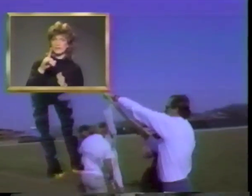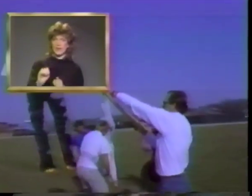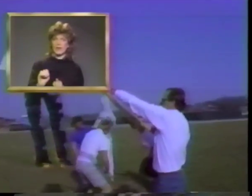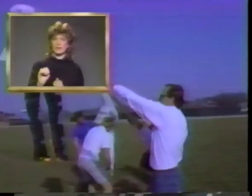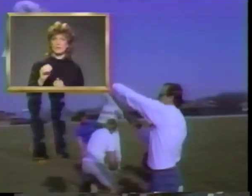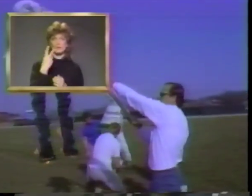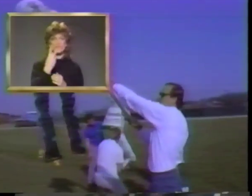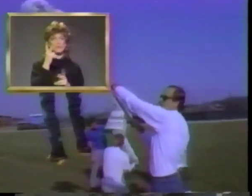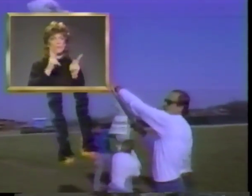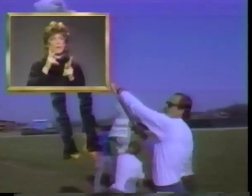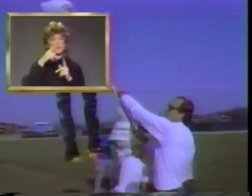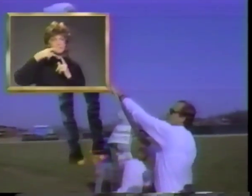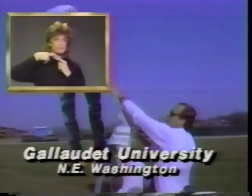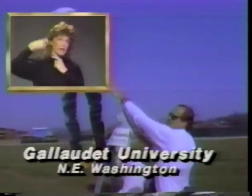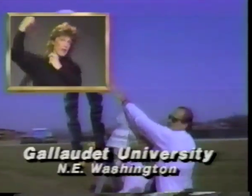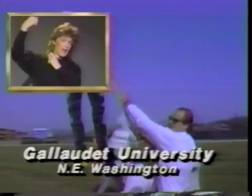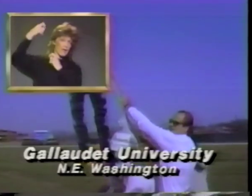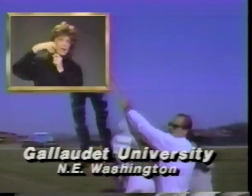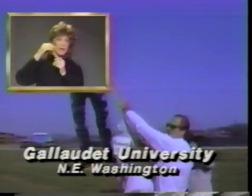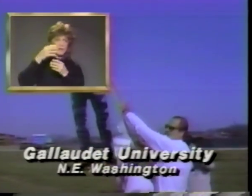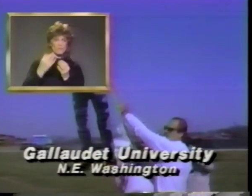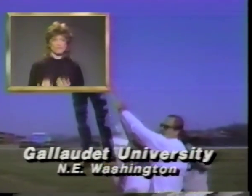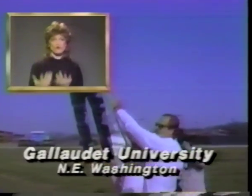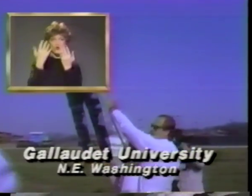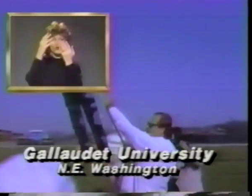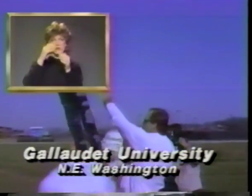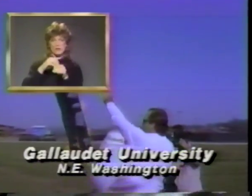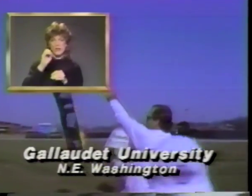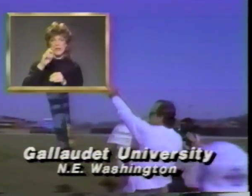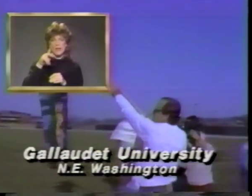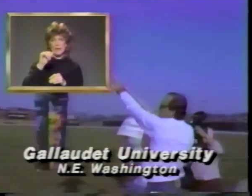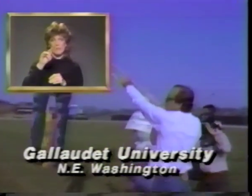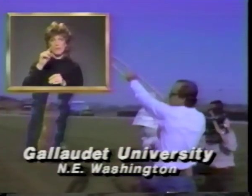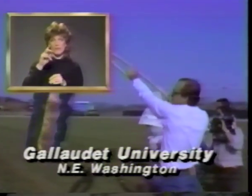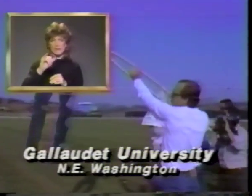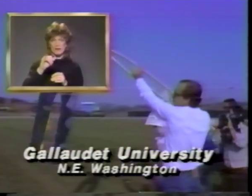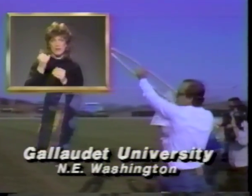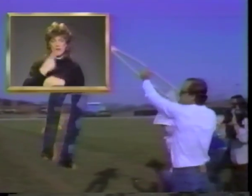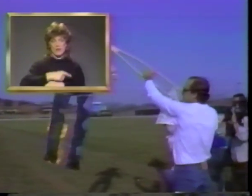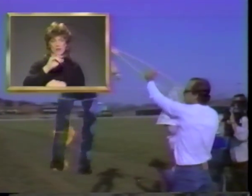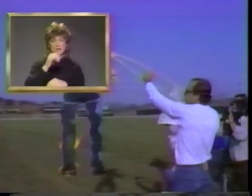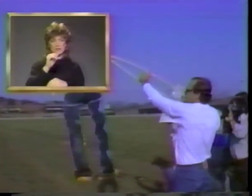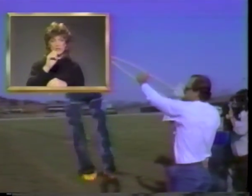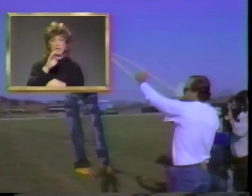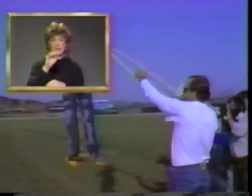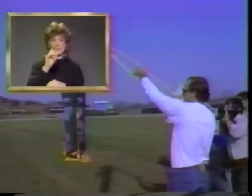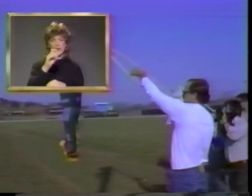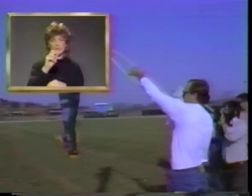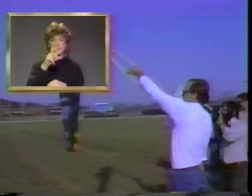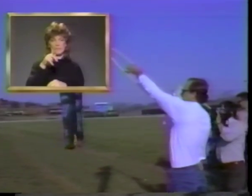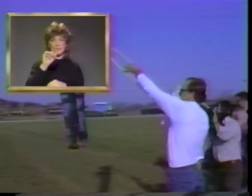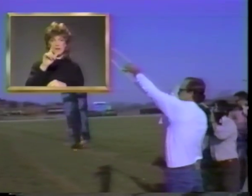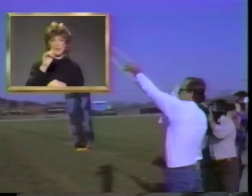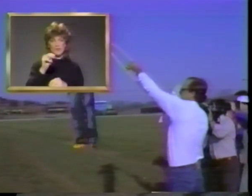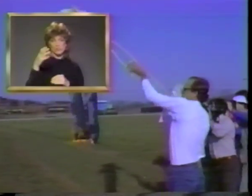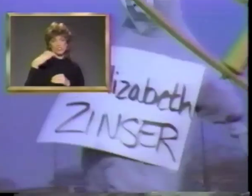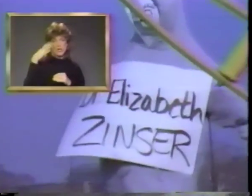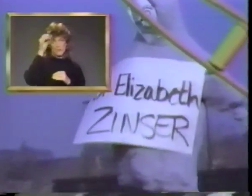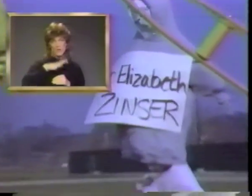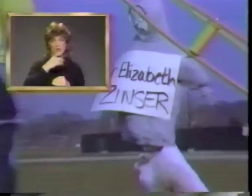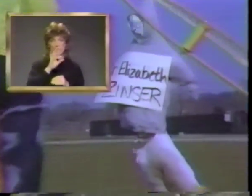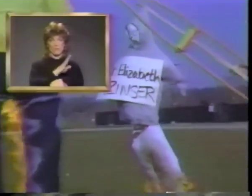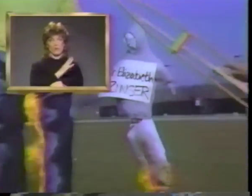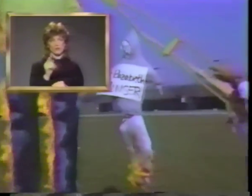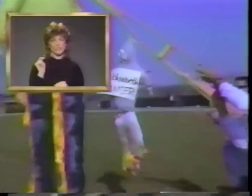2 people were hanged and burned in effigy at Gallaudet today. Jane Bassett Spilman, chairman of the Board of Trustees,